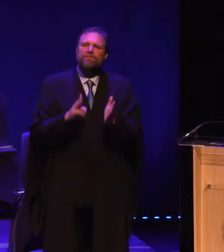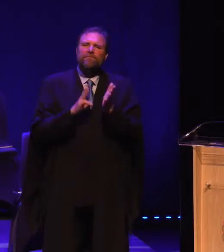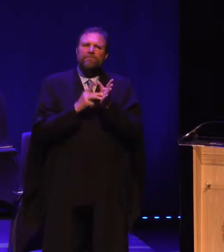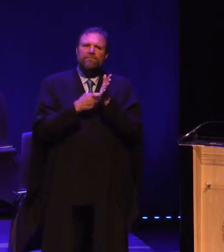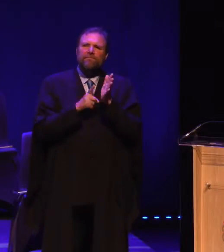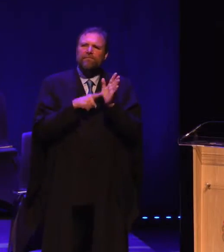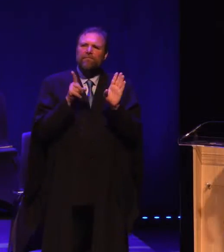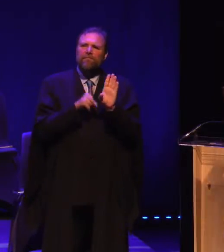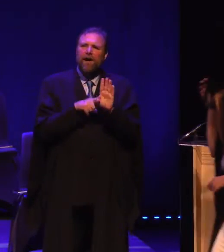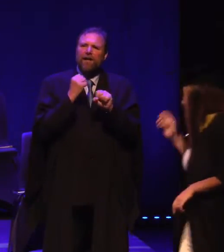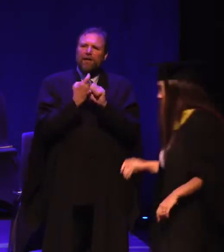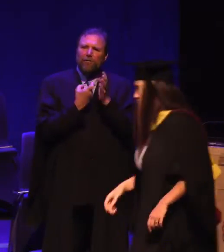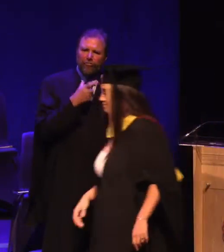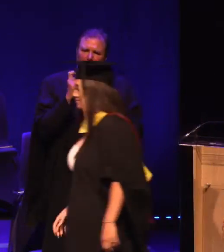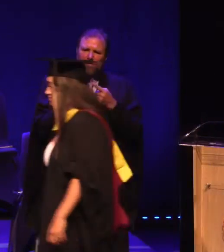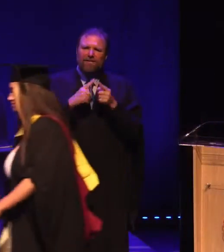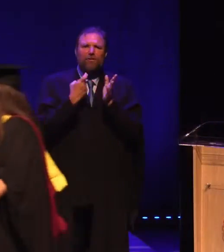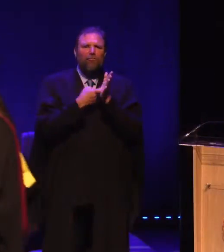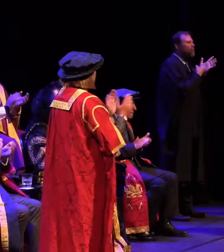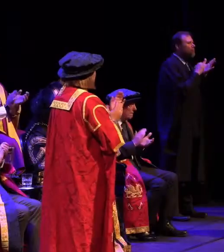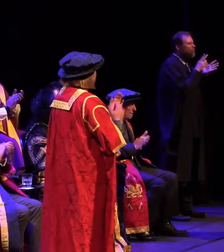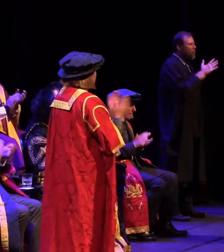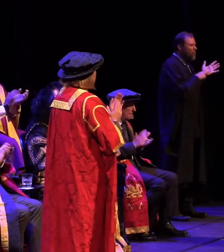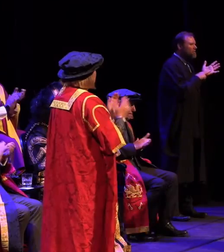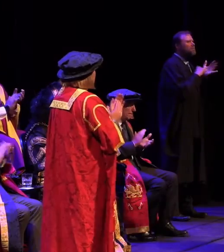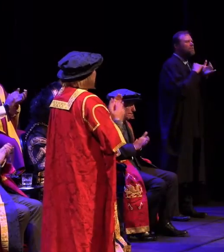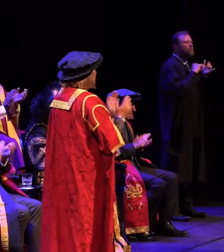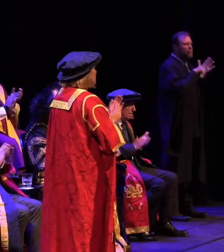Marnie Grace Ross Johnson.